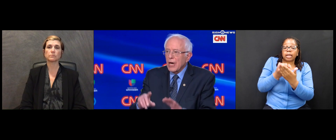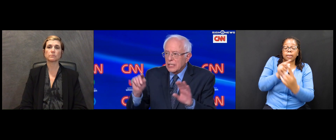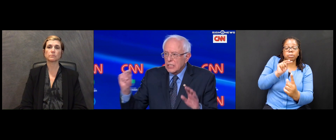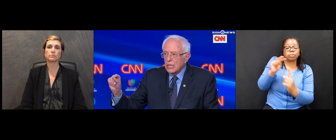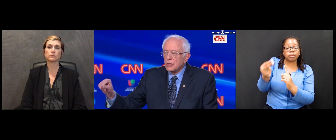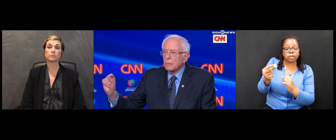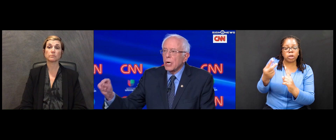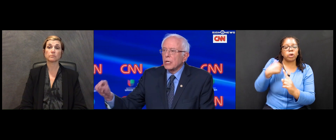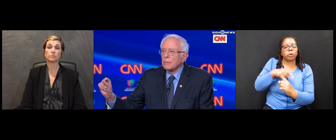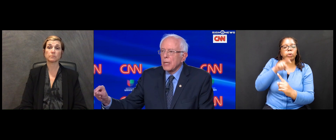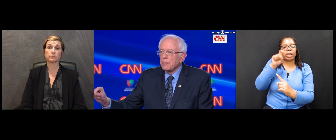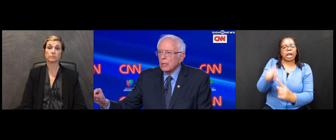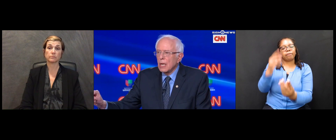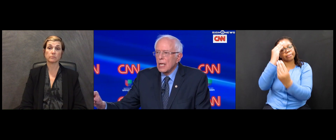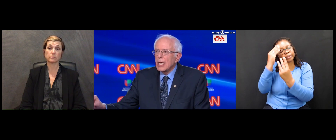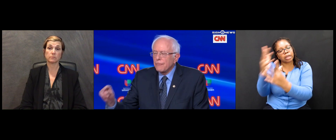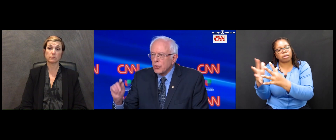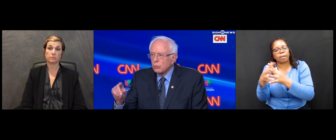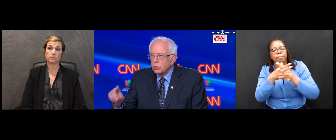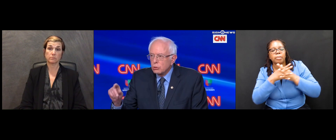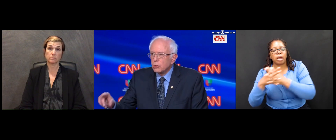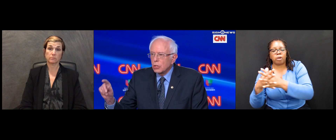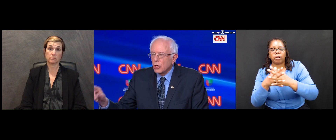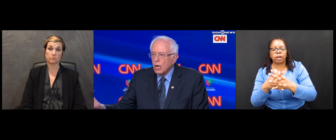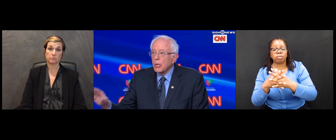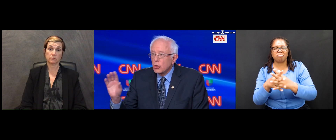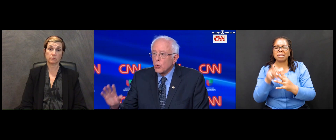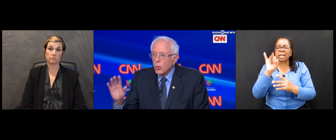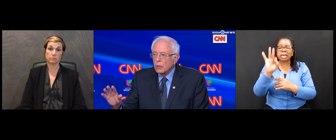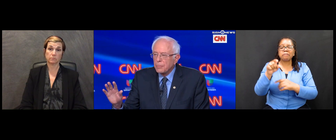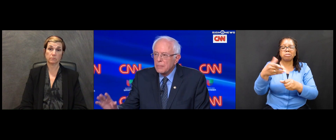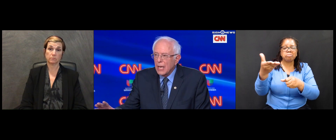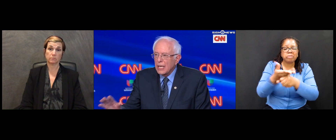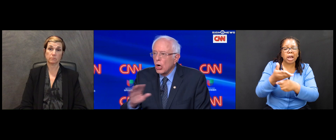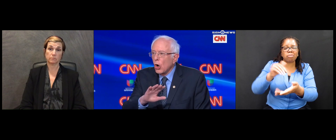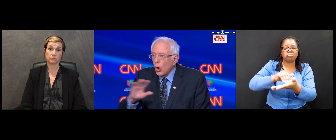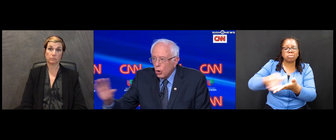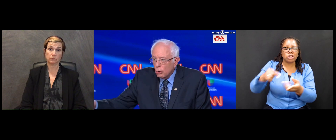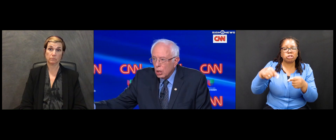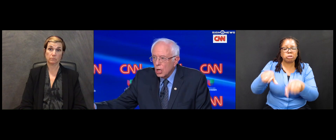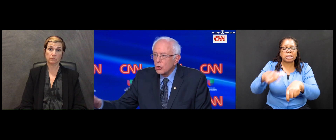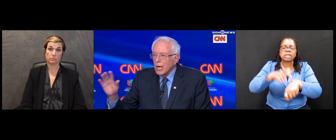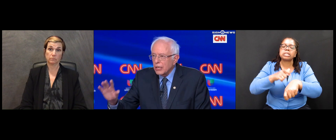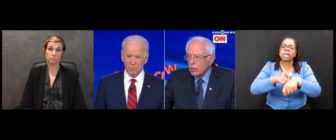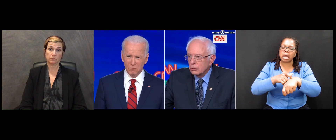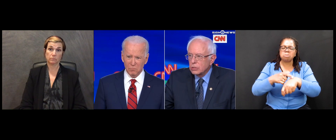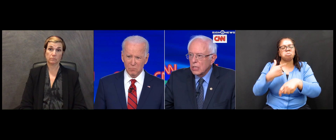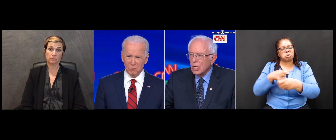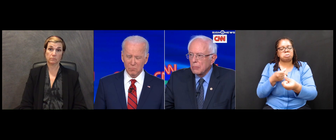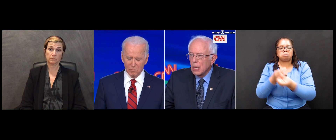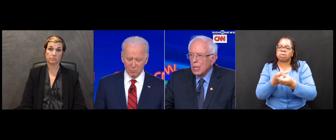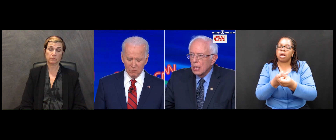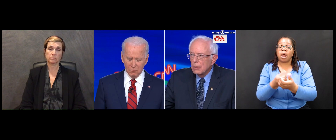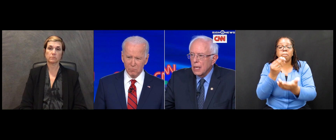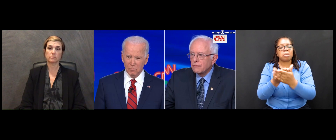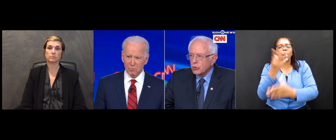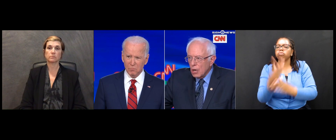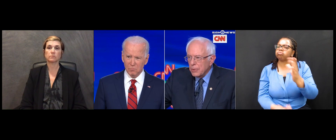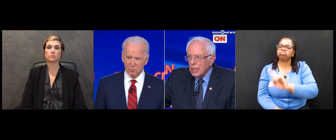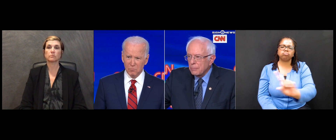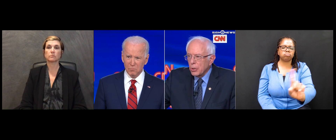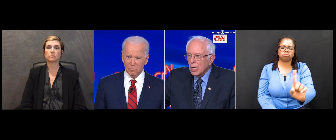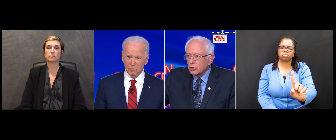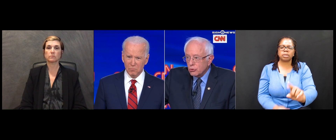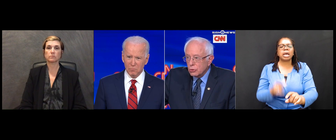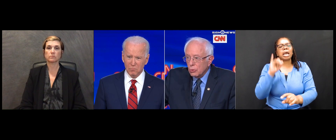what we have got to say to the American people, if you lose your job, you will be made whole. You're not going to lose income. If